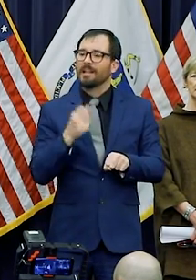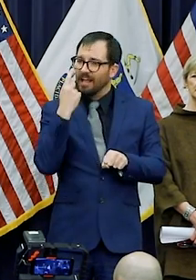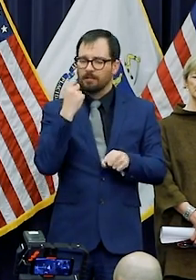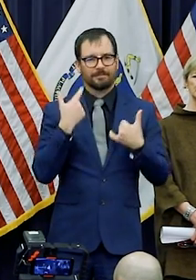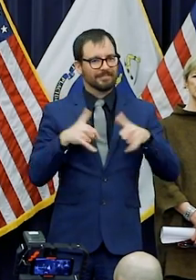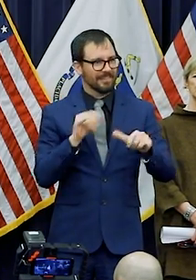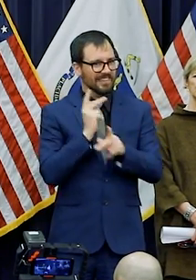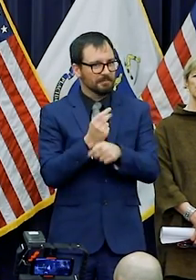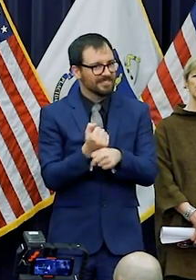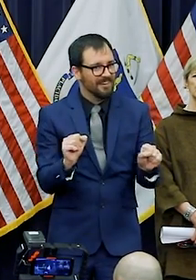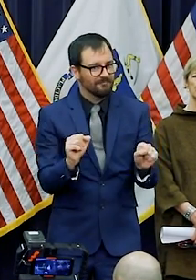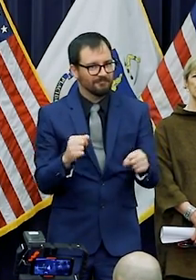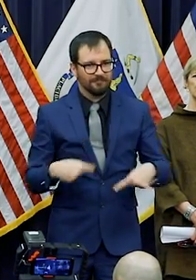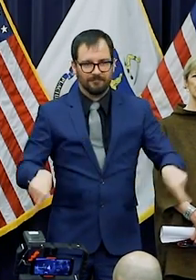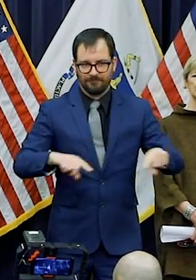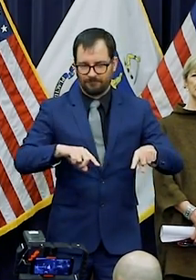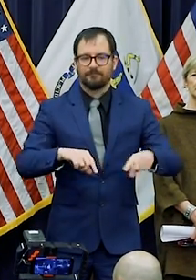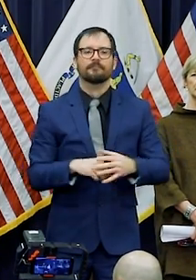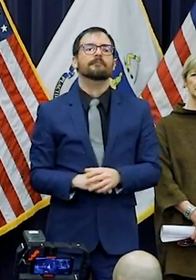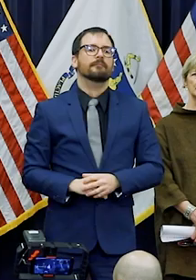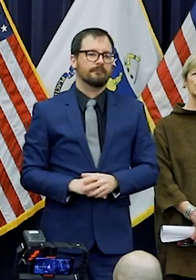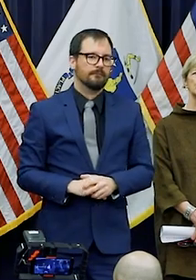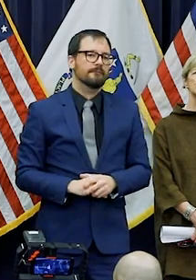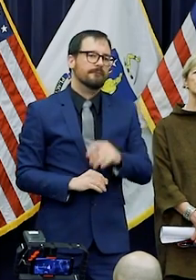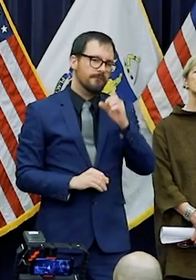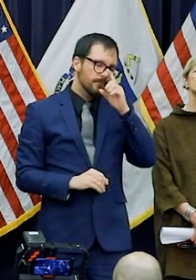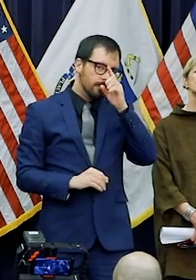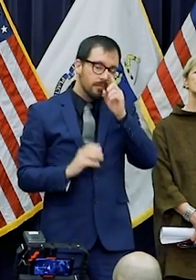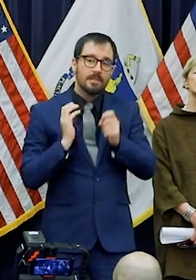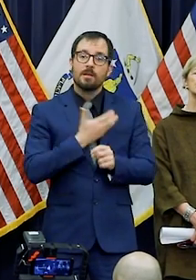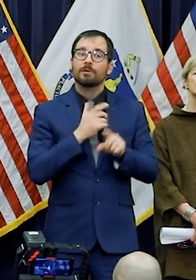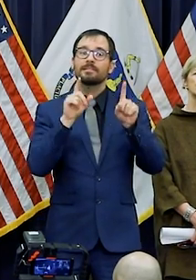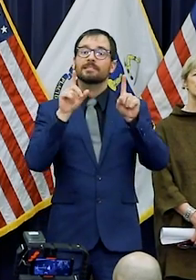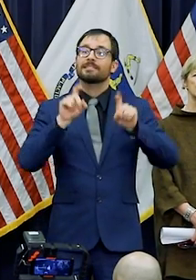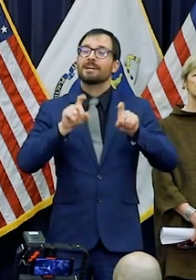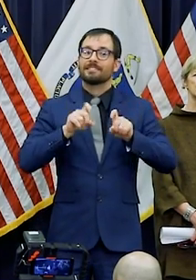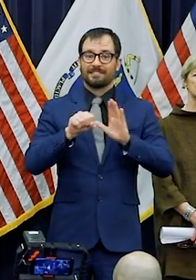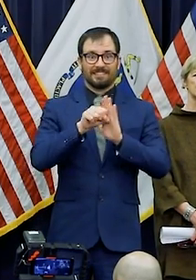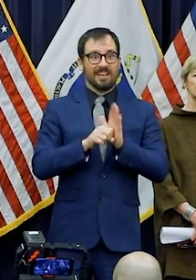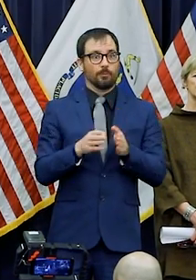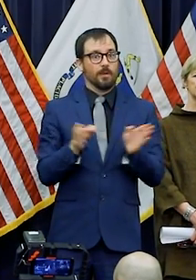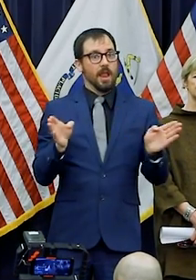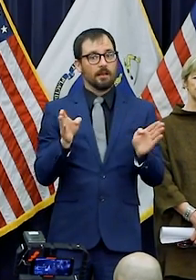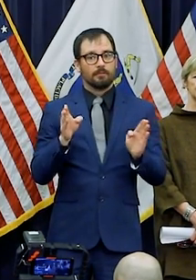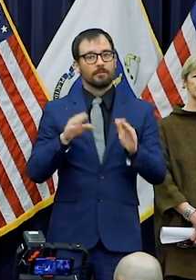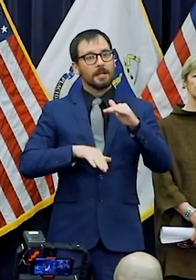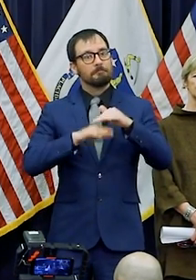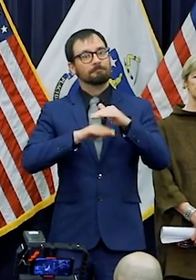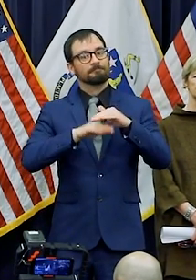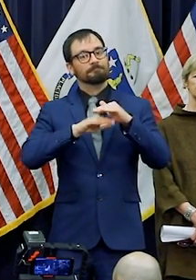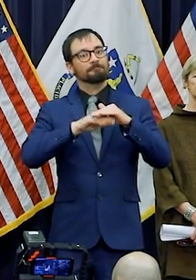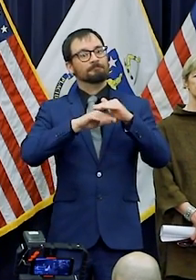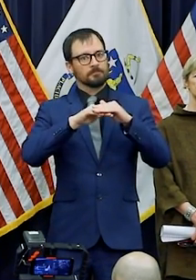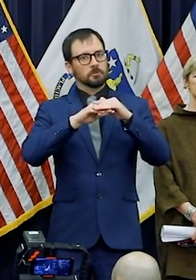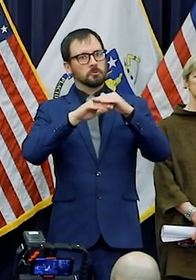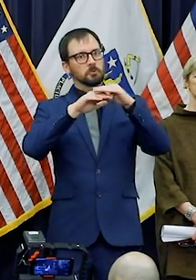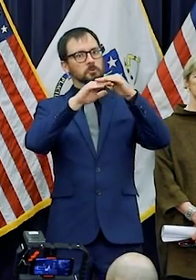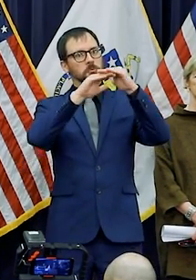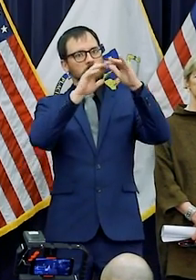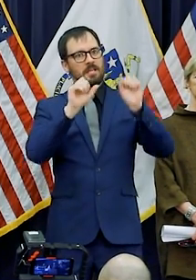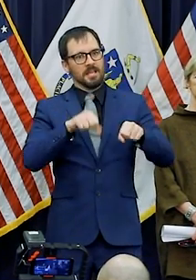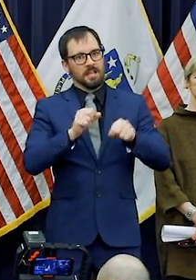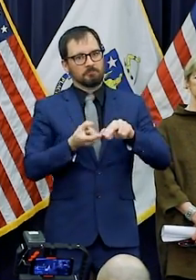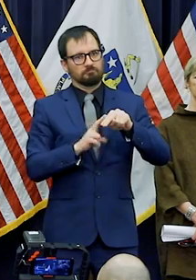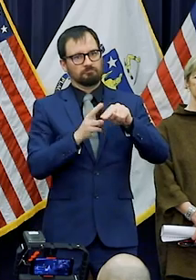testing capacity in the Commonwealth. Now that the CDC criteria has expanded, it allows us to expand